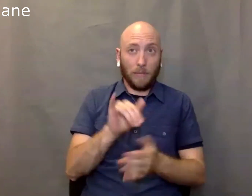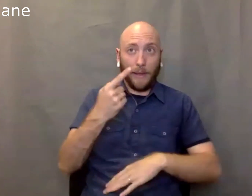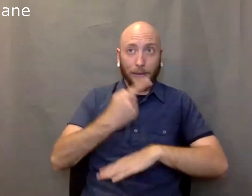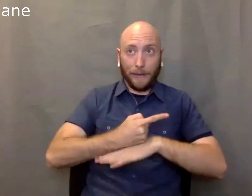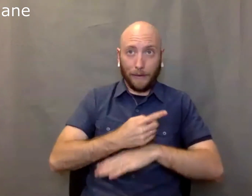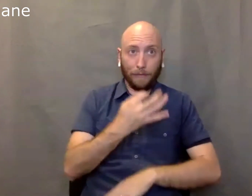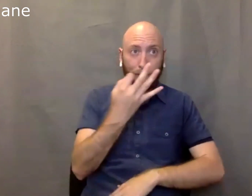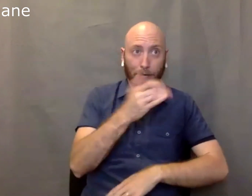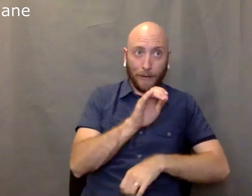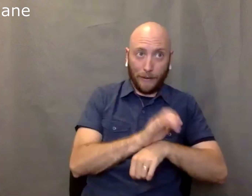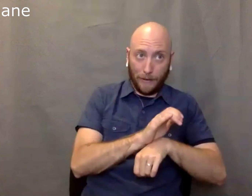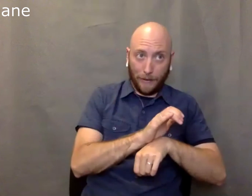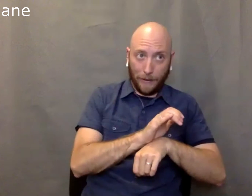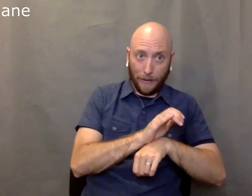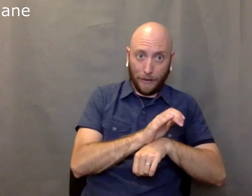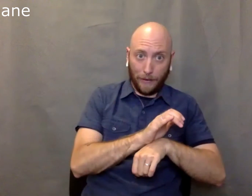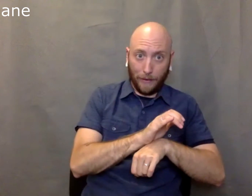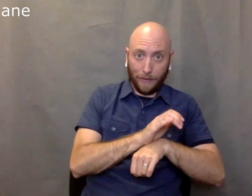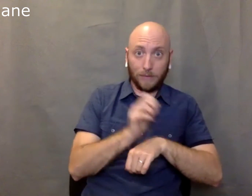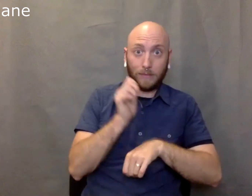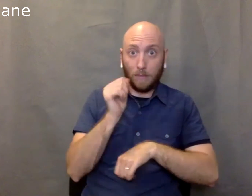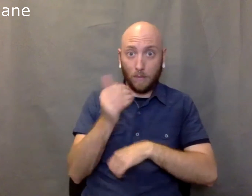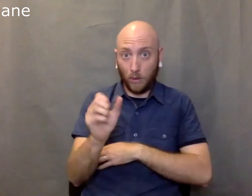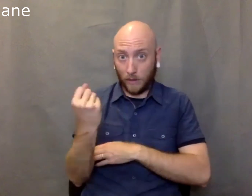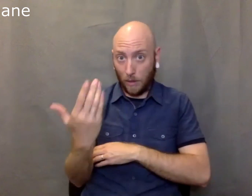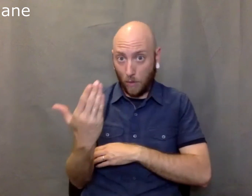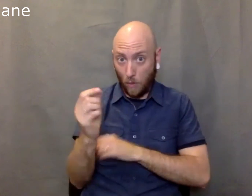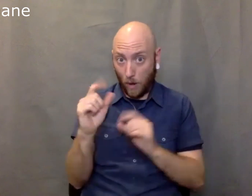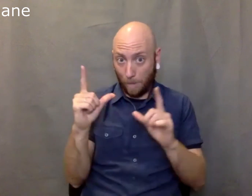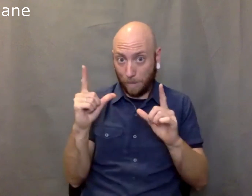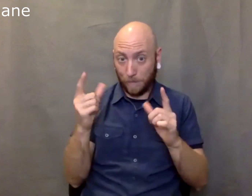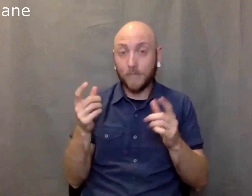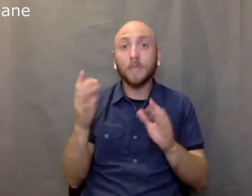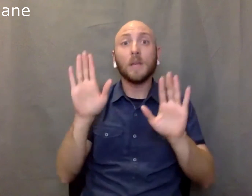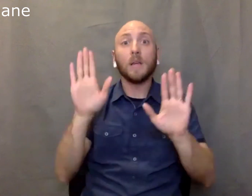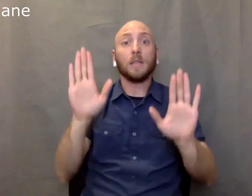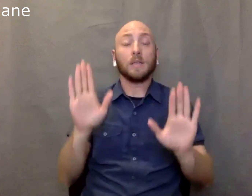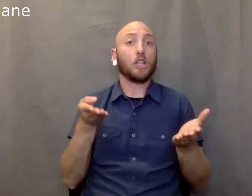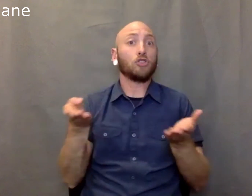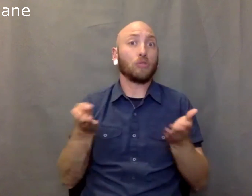night. Saturday, I woke up the next day, went to a meeting, and then Sunday we had our service meeting with Monkey Paw. And I like